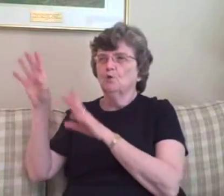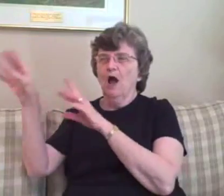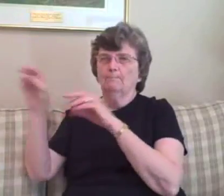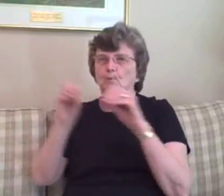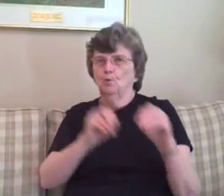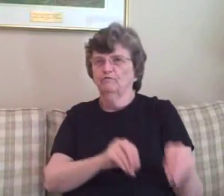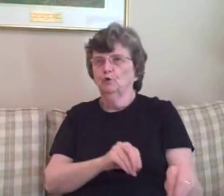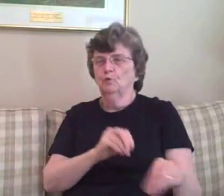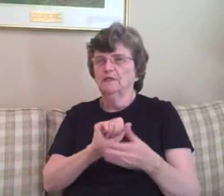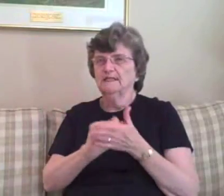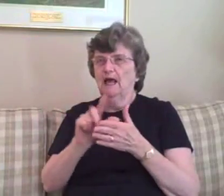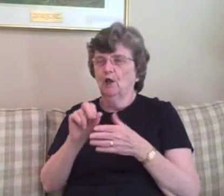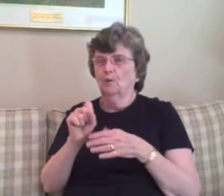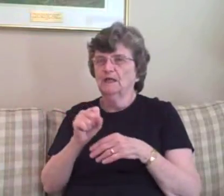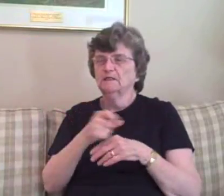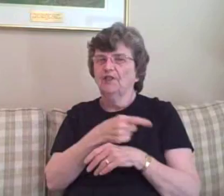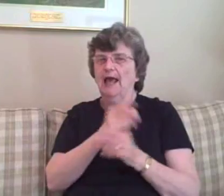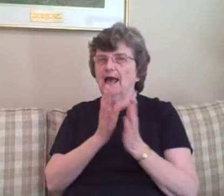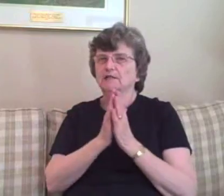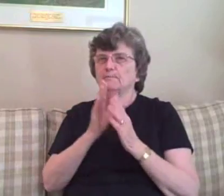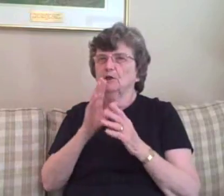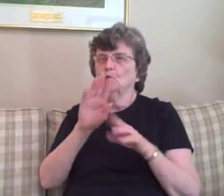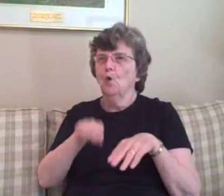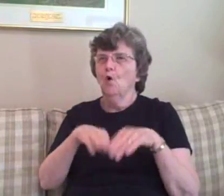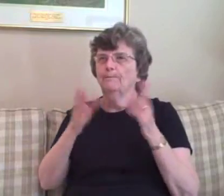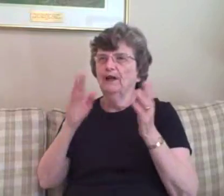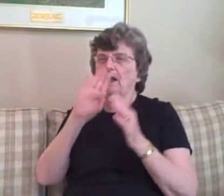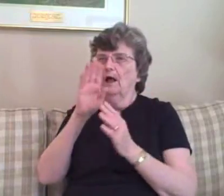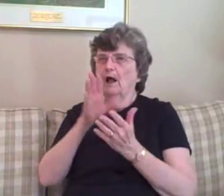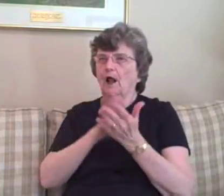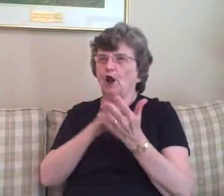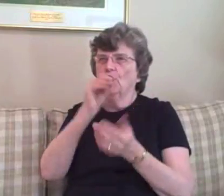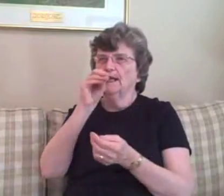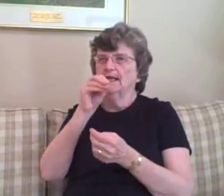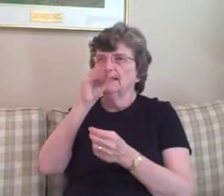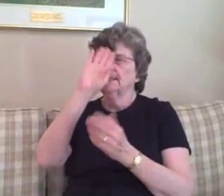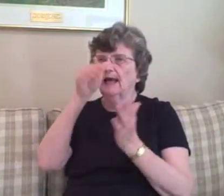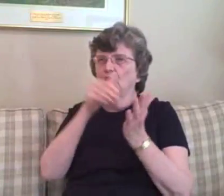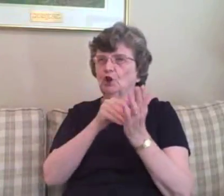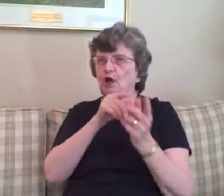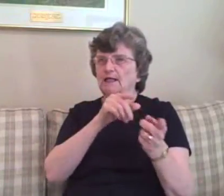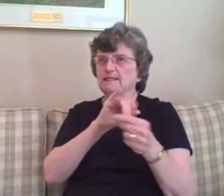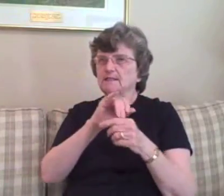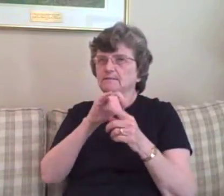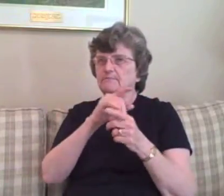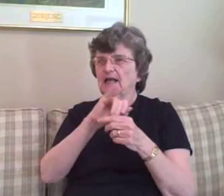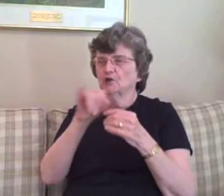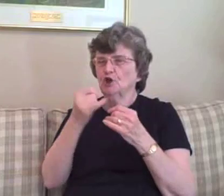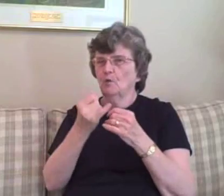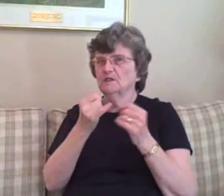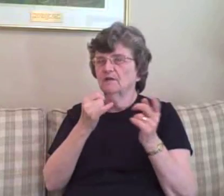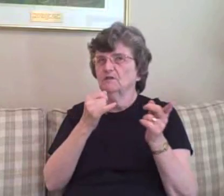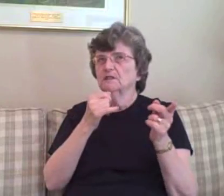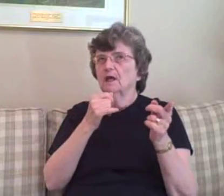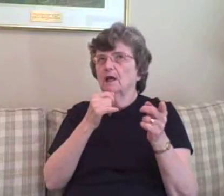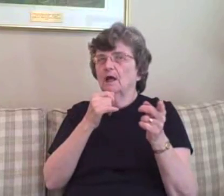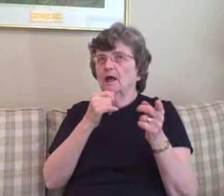administration there. So I moved to St. Louis, and they asked me to open a learning center at